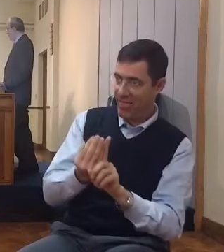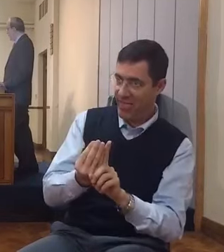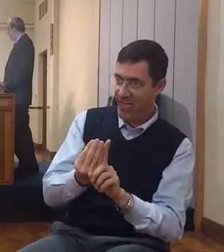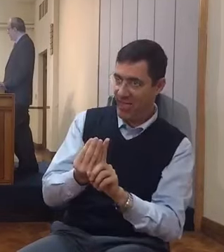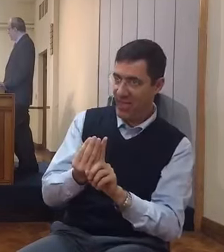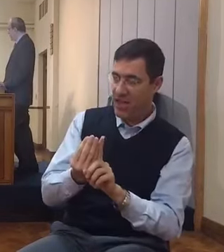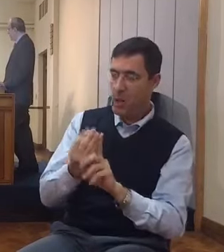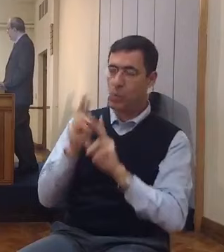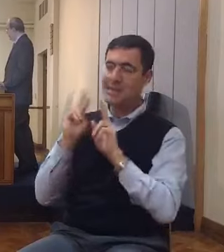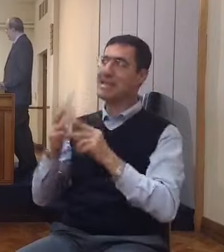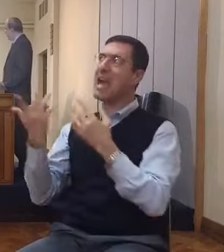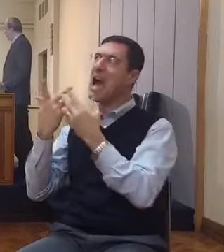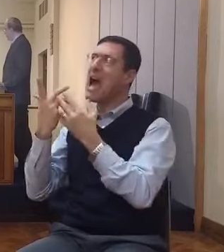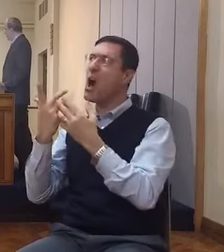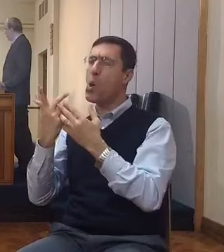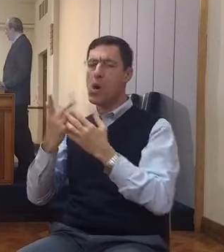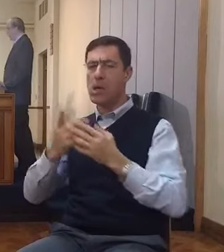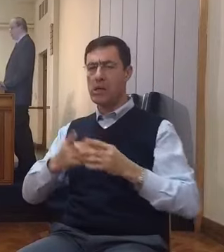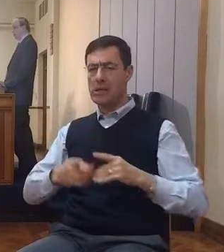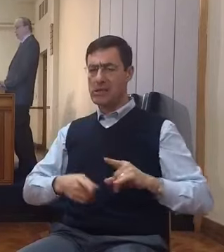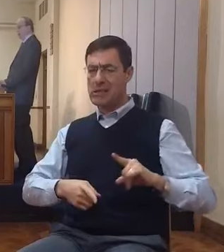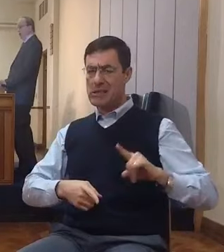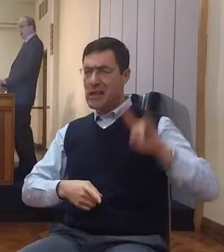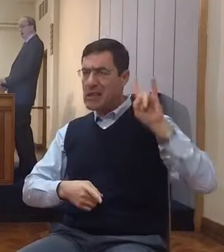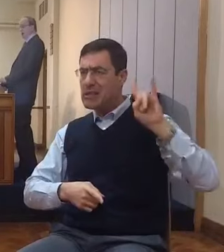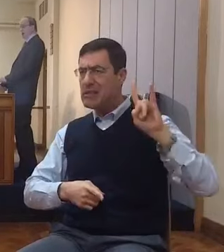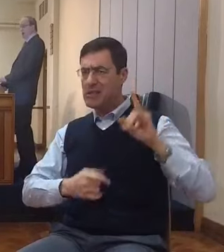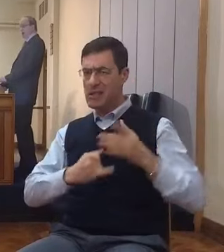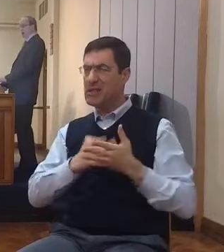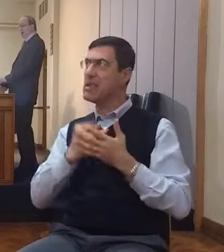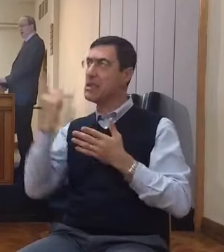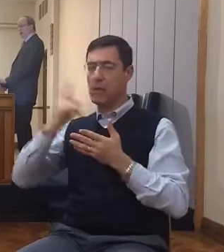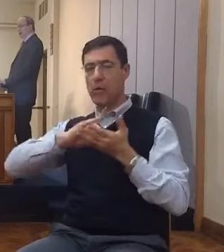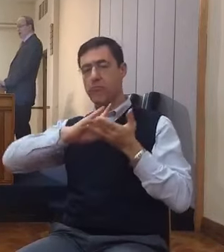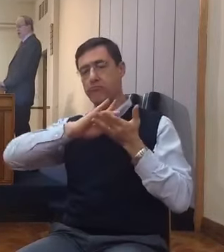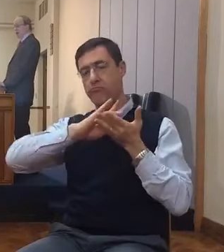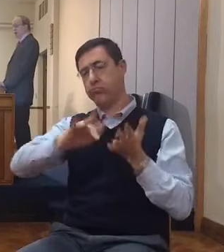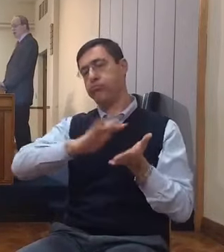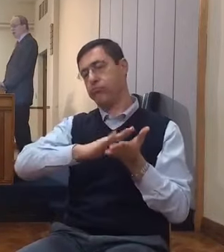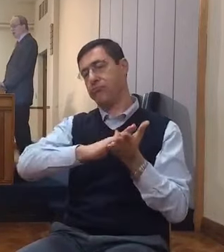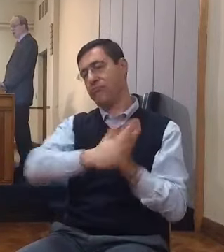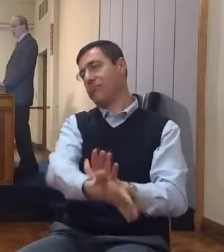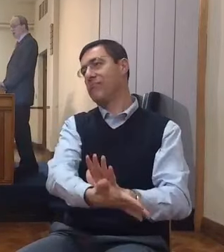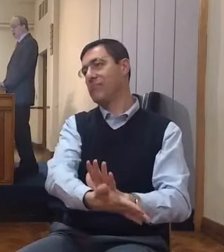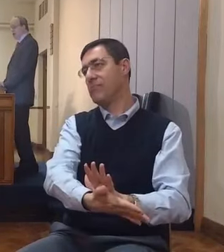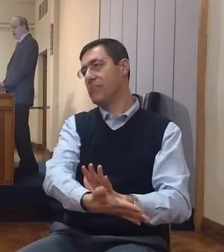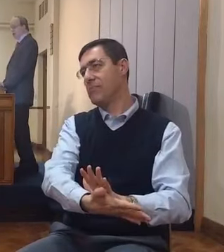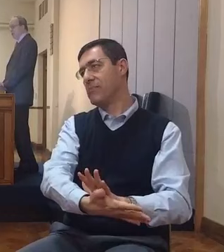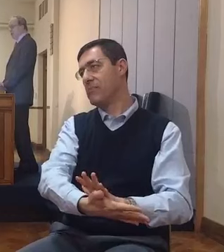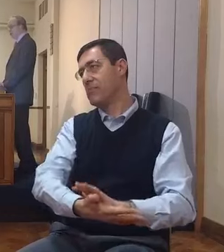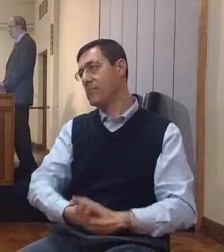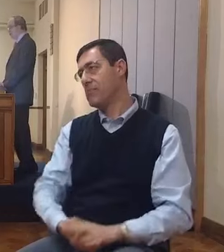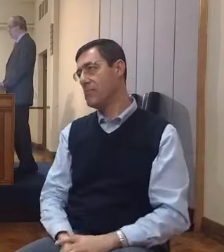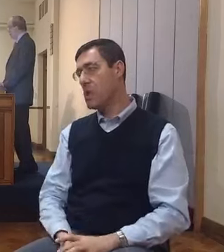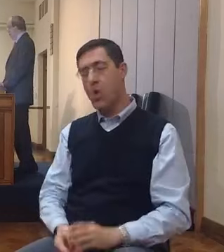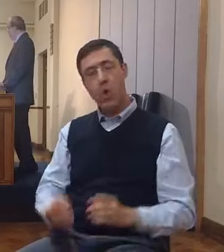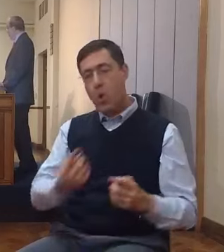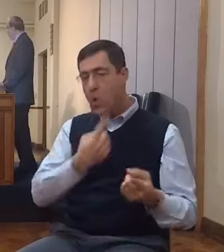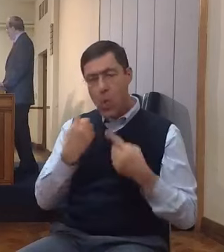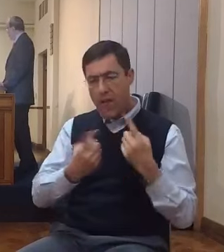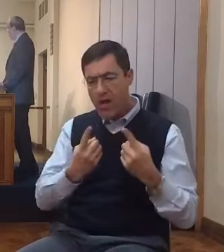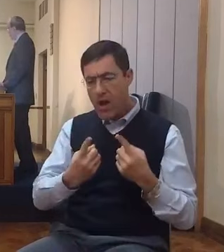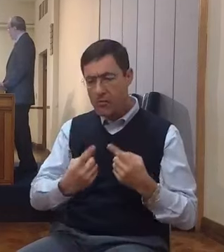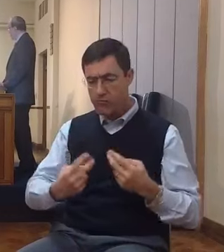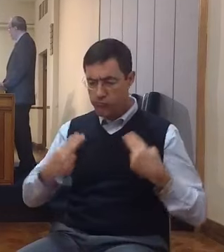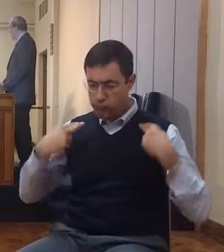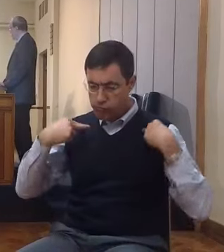sin, Satan's final stooge. Whether he's a person, whether he's a movement, I know